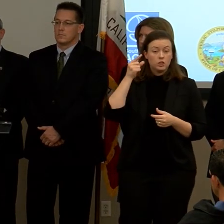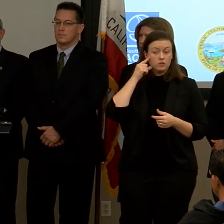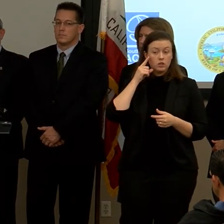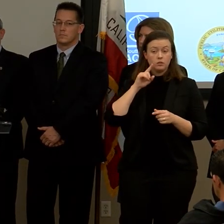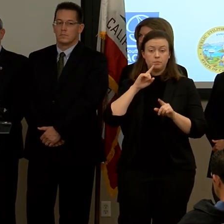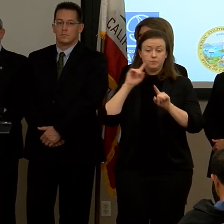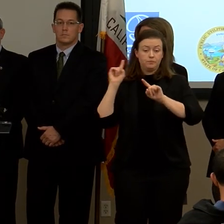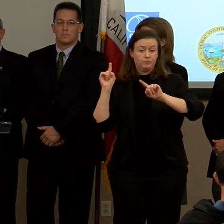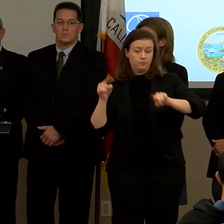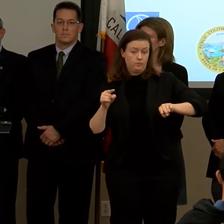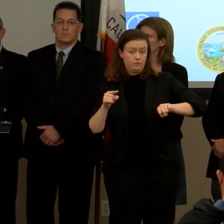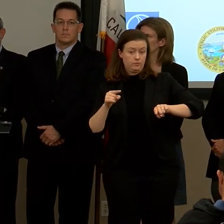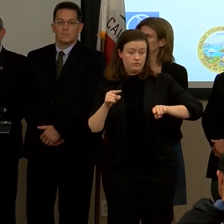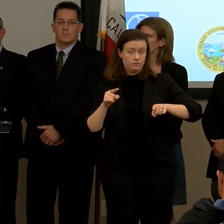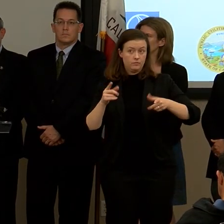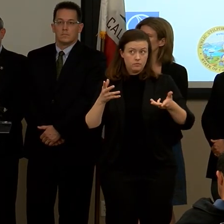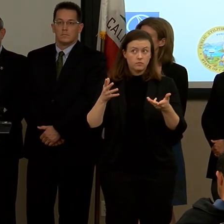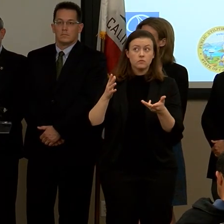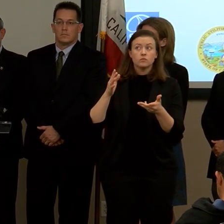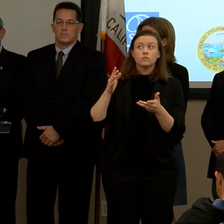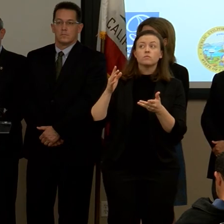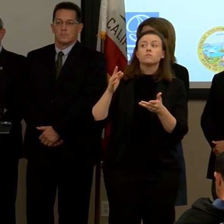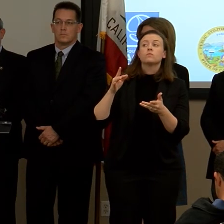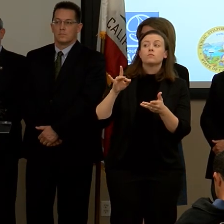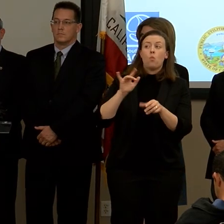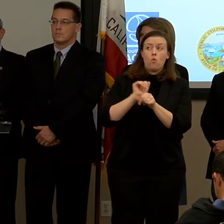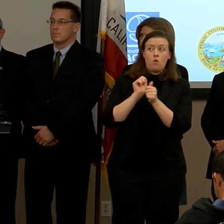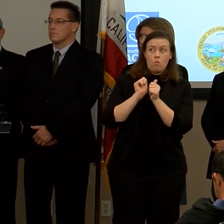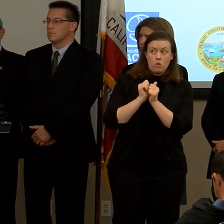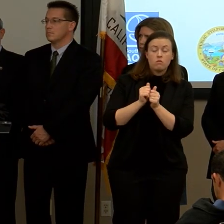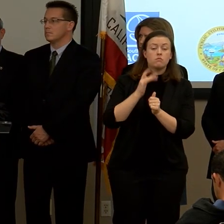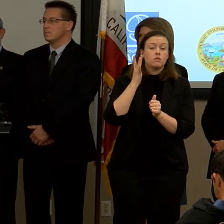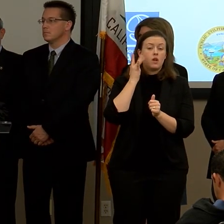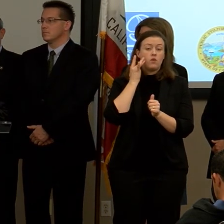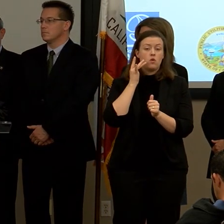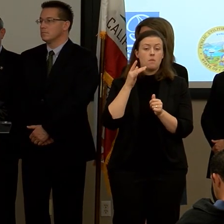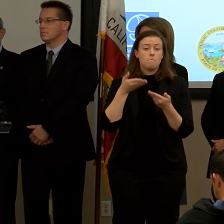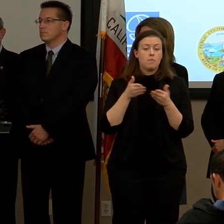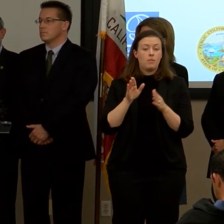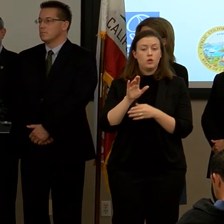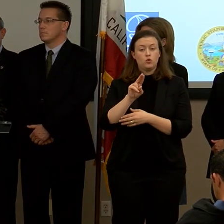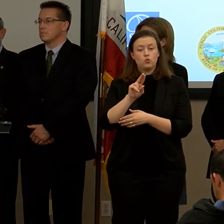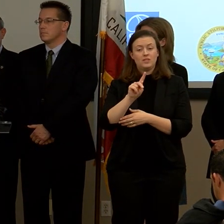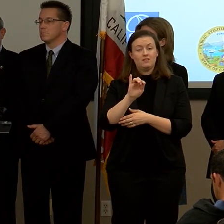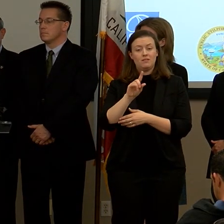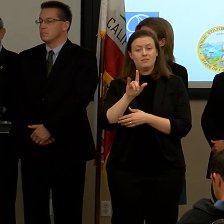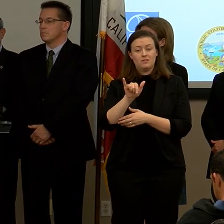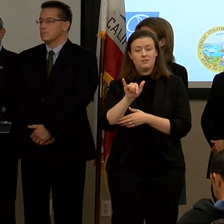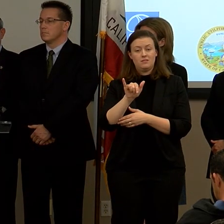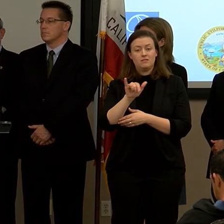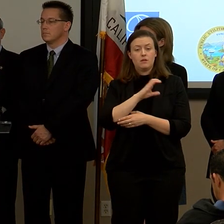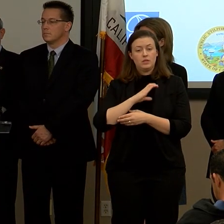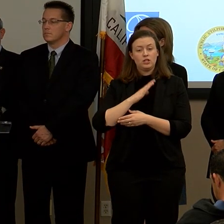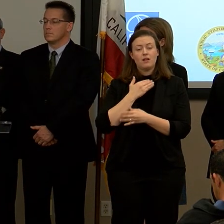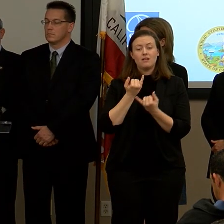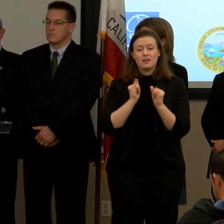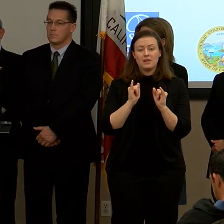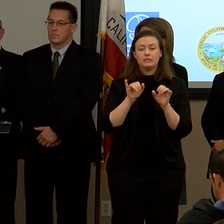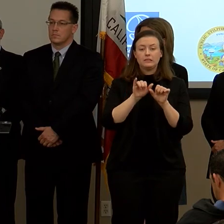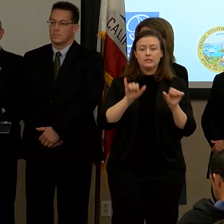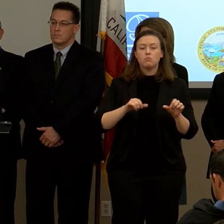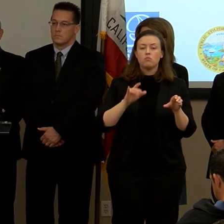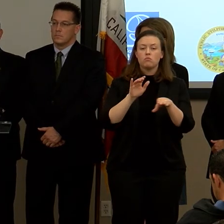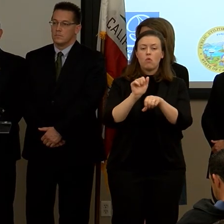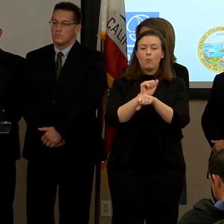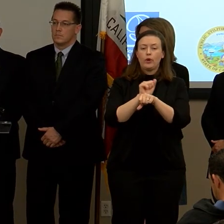order directed us to work with the California Public Utilities Commission and also the California Independent System